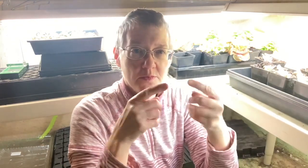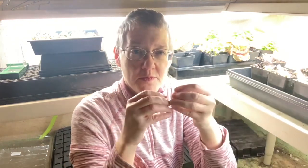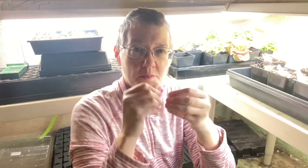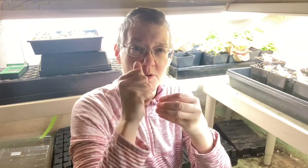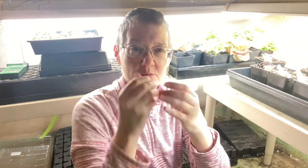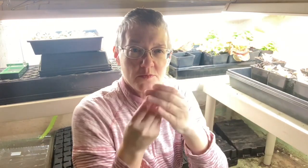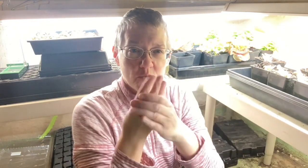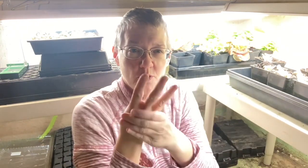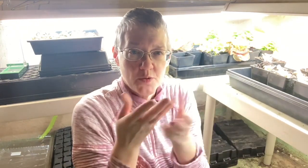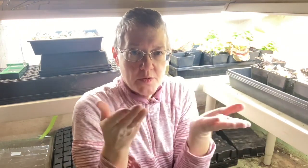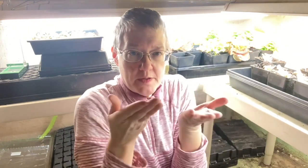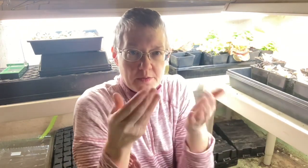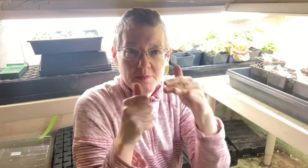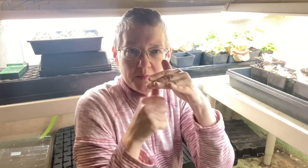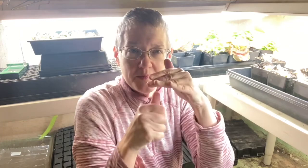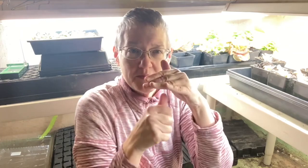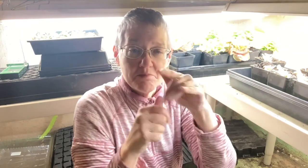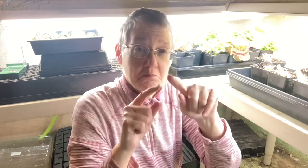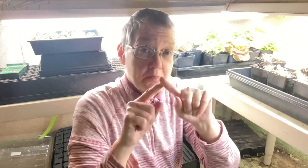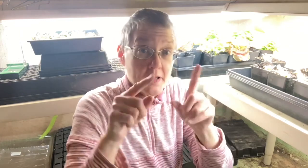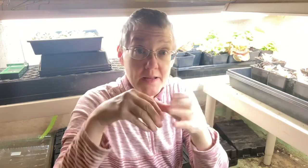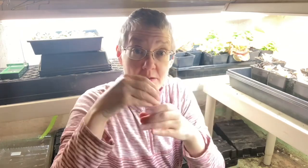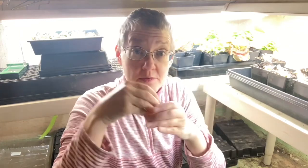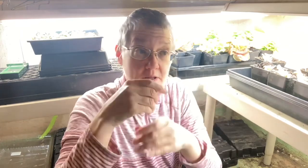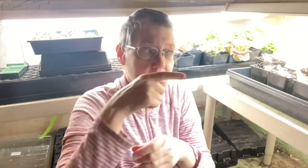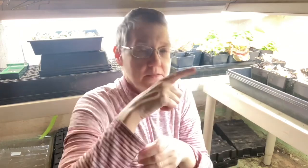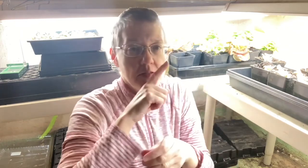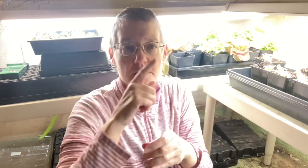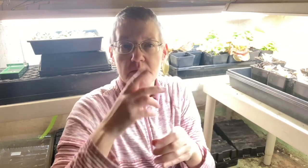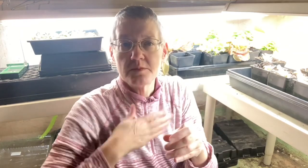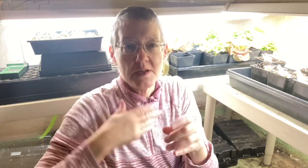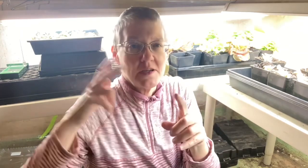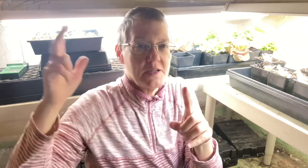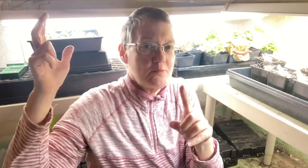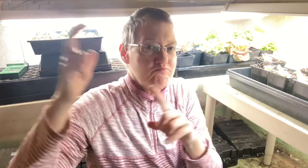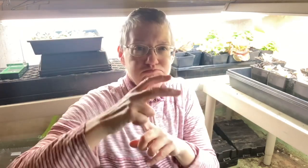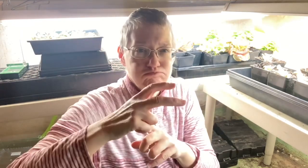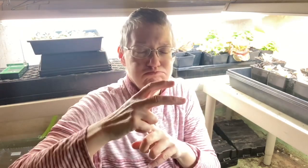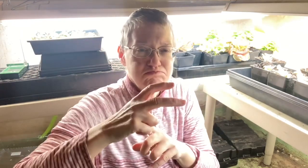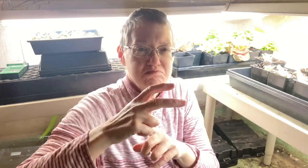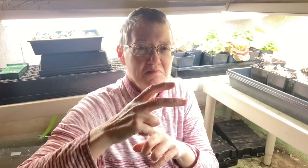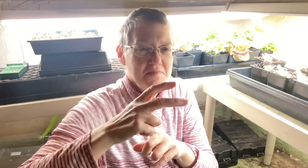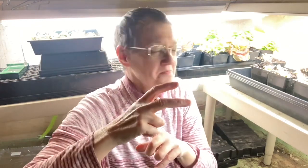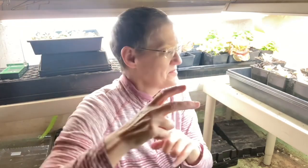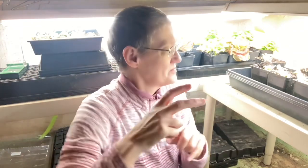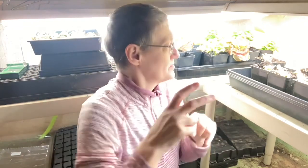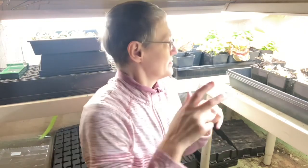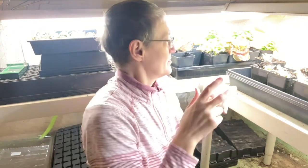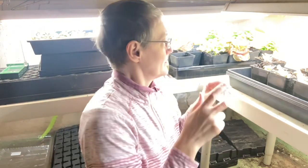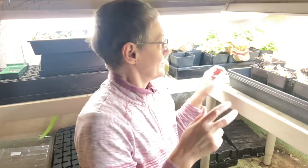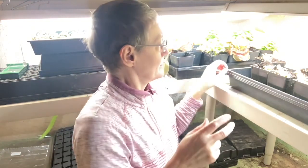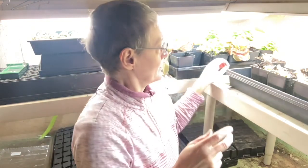This variety has struggled the most growing here in the basement, but outside in the garden, it's really a